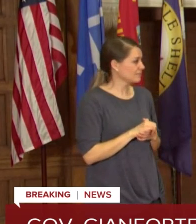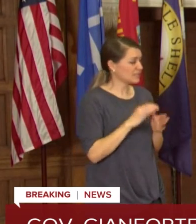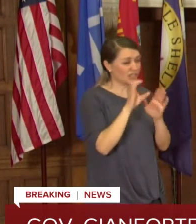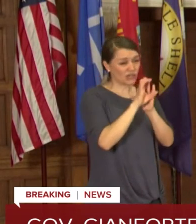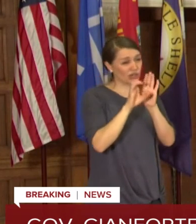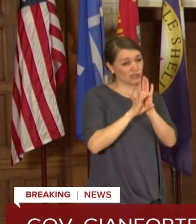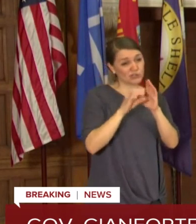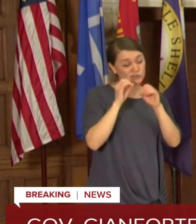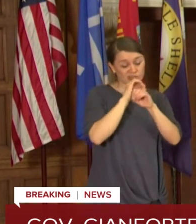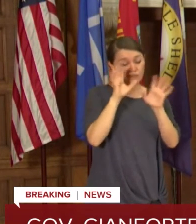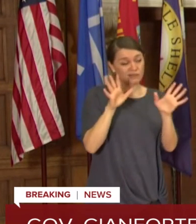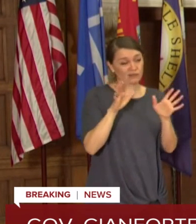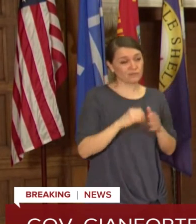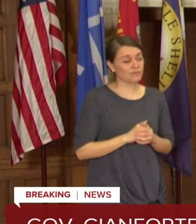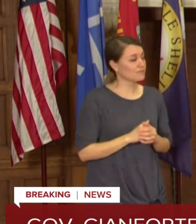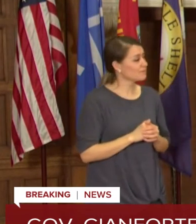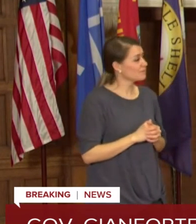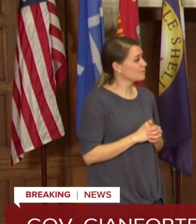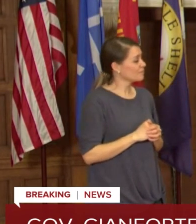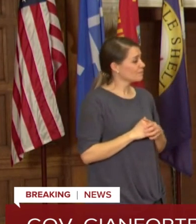more. Okay, great.